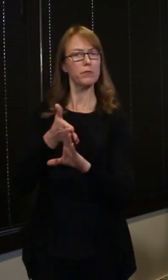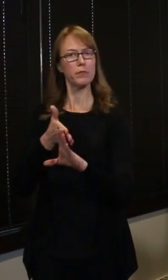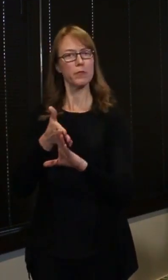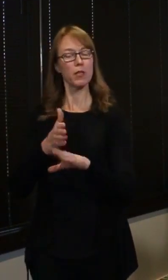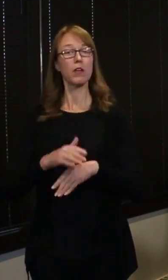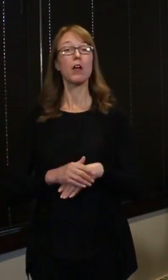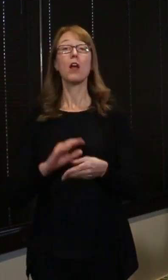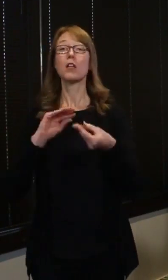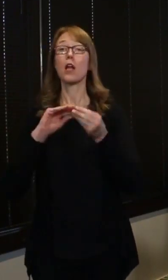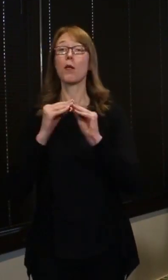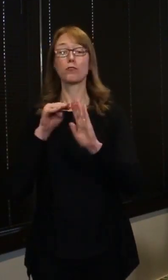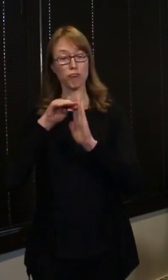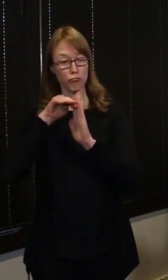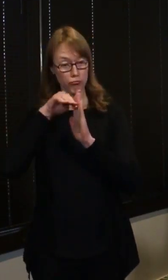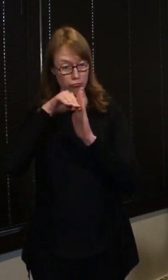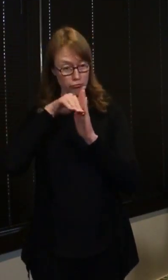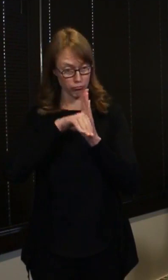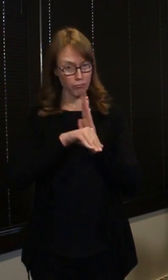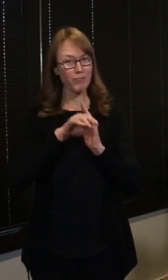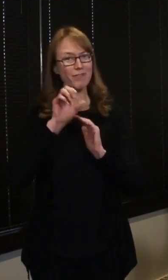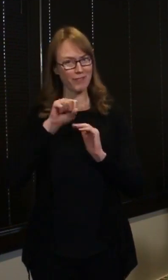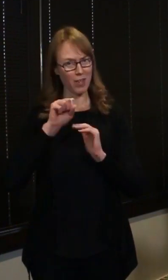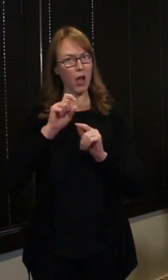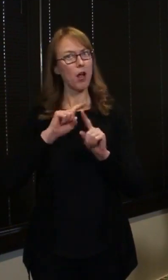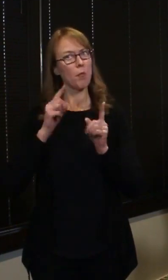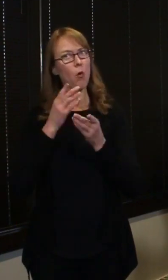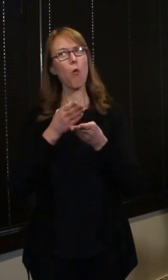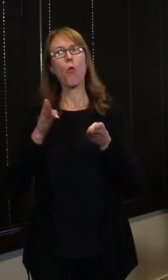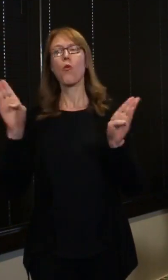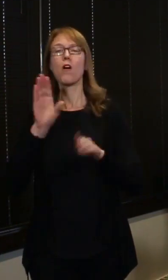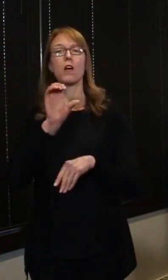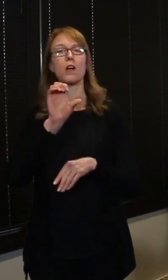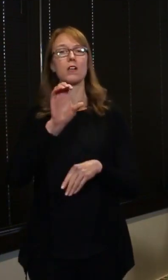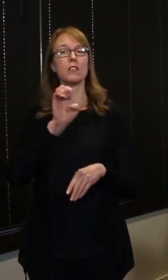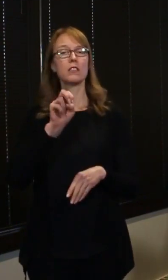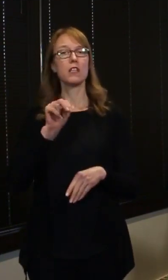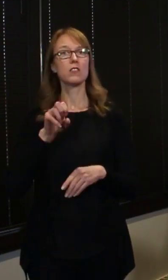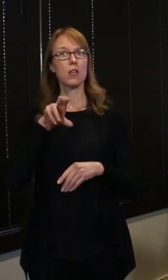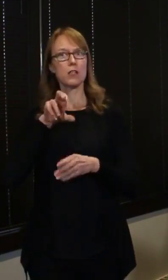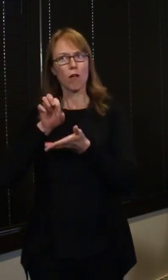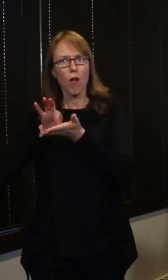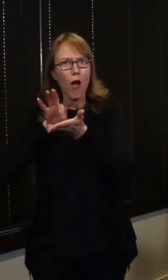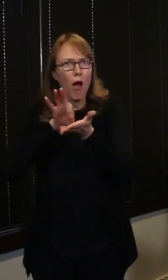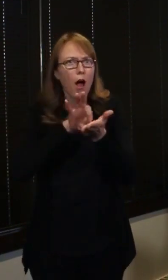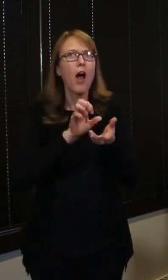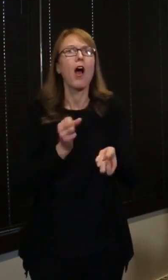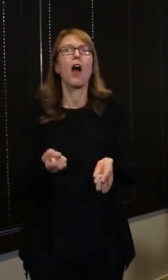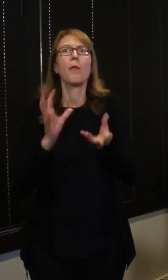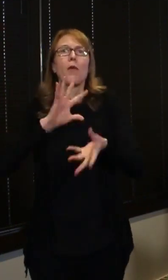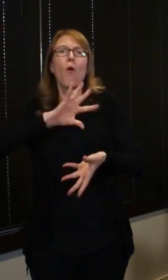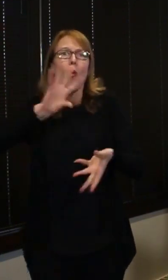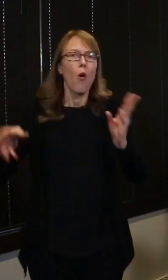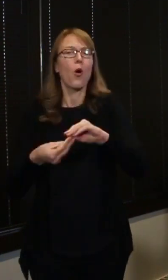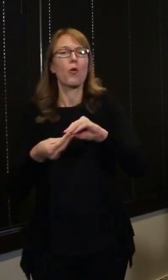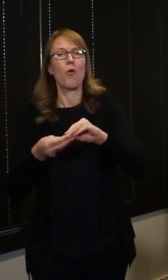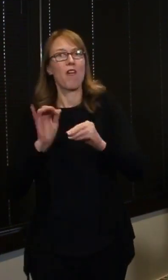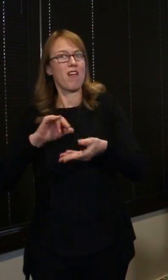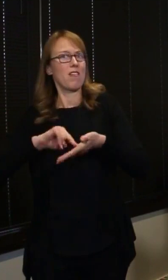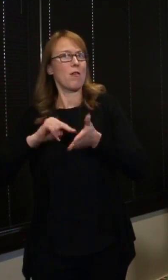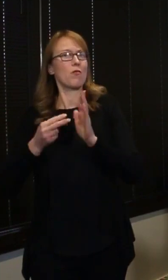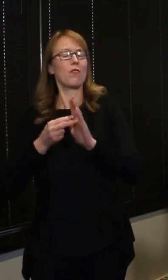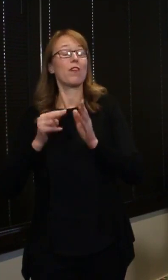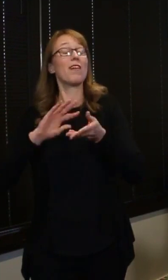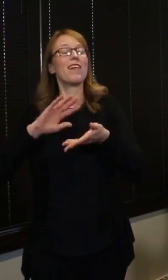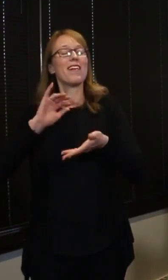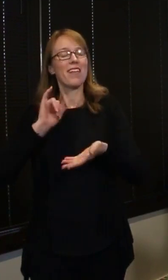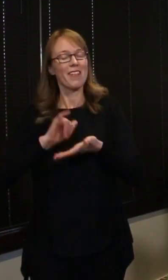very high in December and January. And I think everybody realized just how stressed the healthcare systems were and